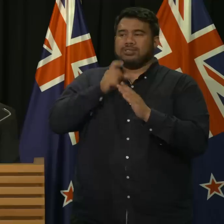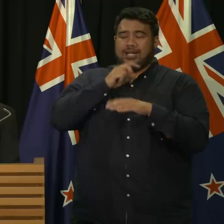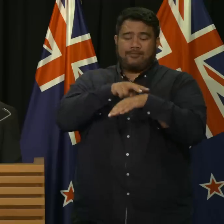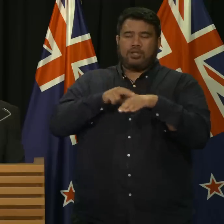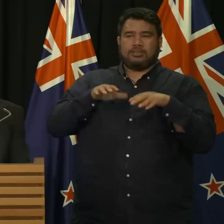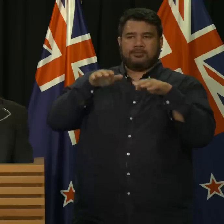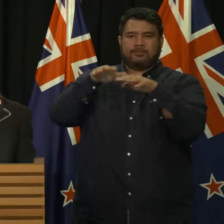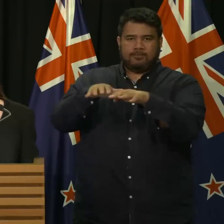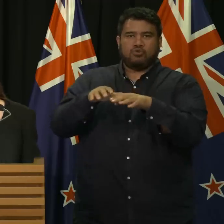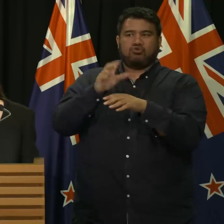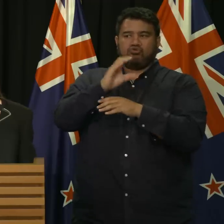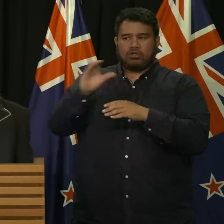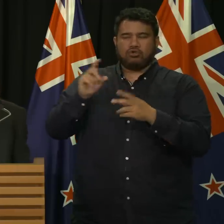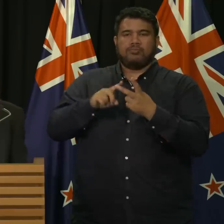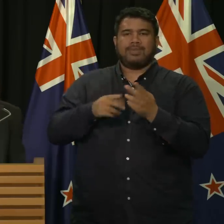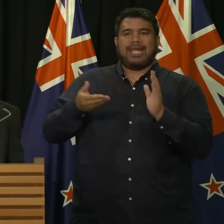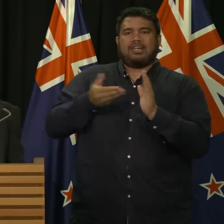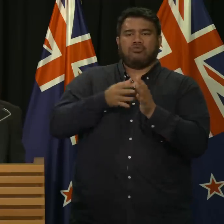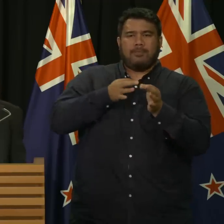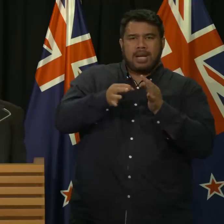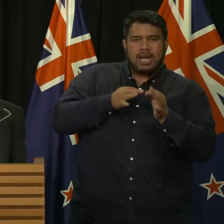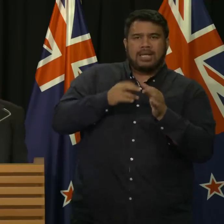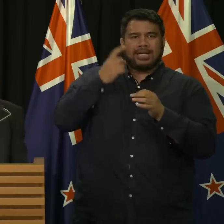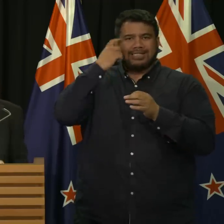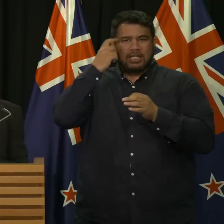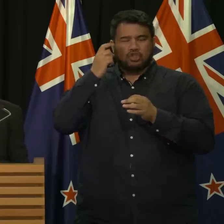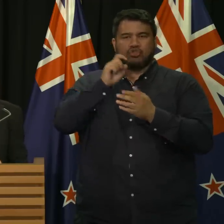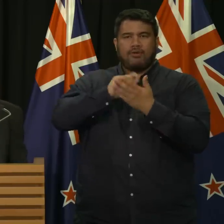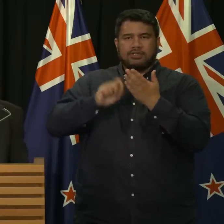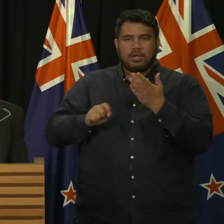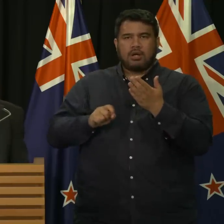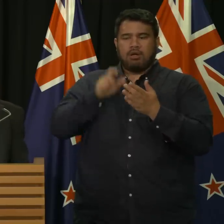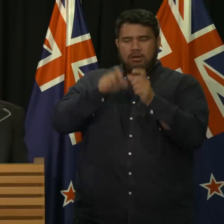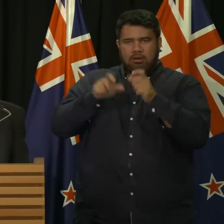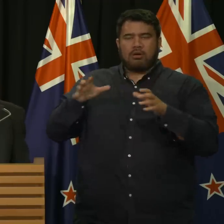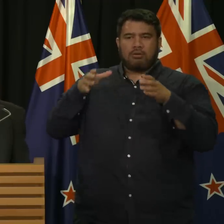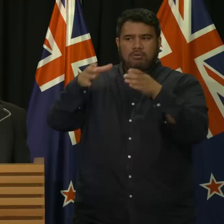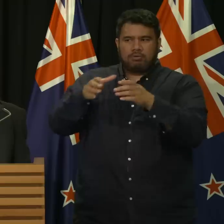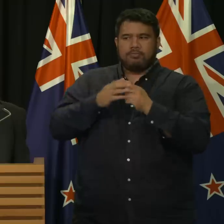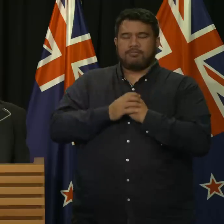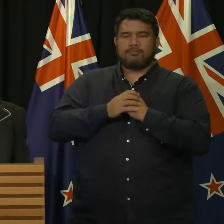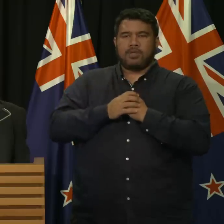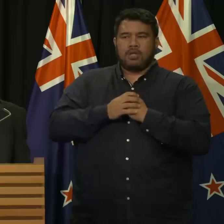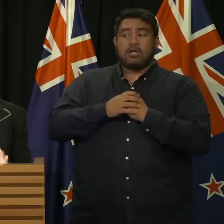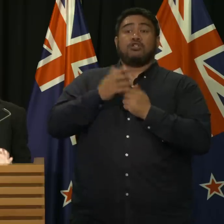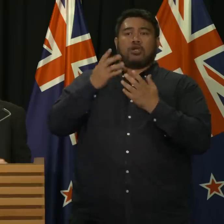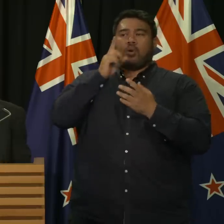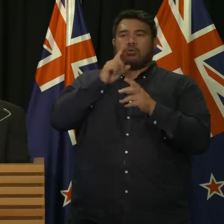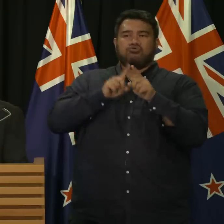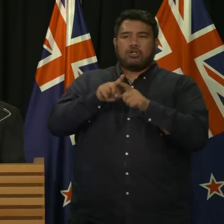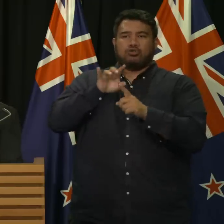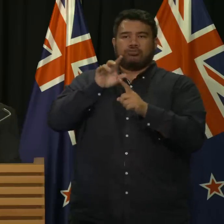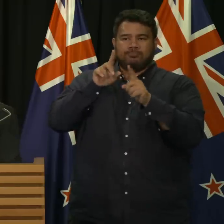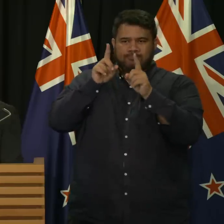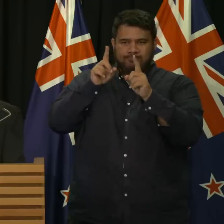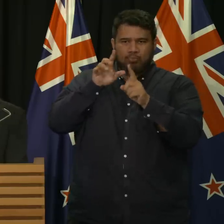Christchurch. We've deployed extra tactical people and intelligence officers. We'll be working to ascertain that as soon as possible. So my message